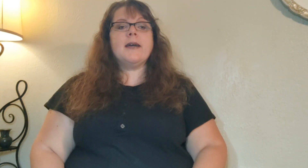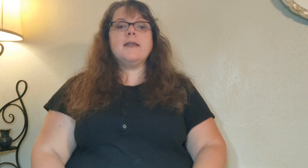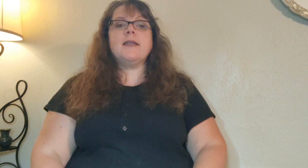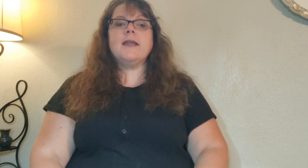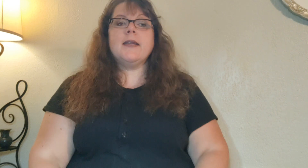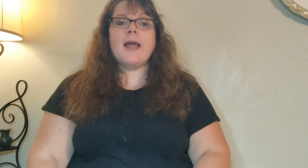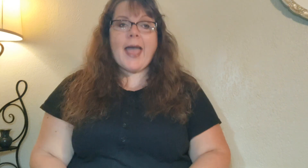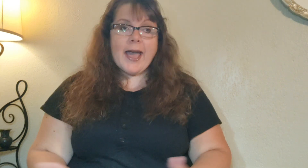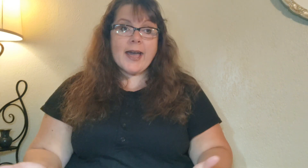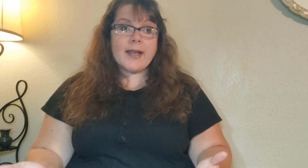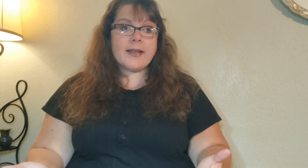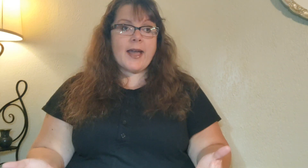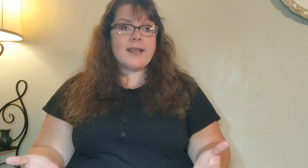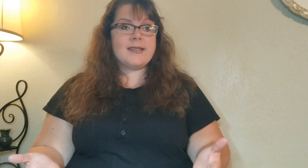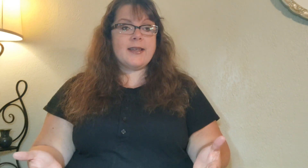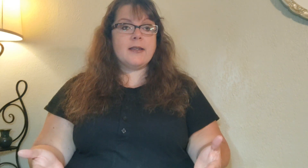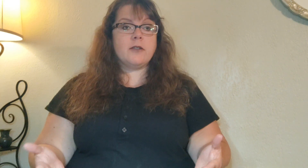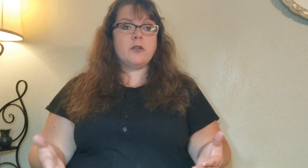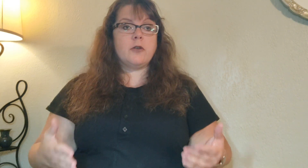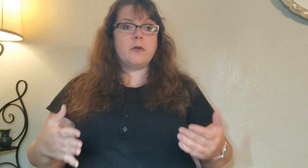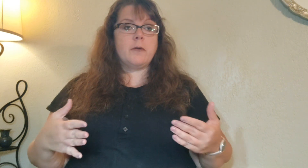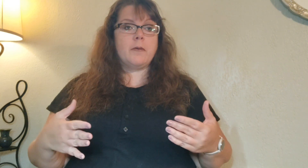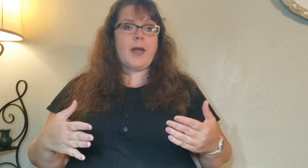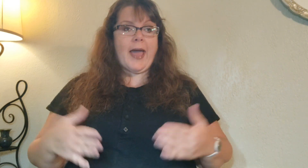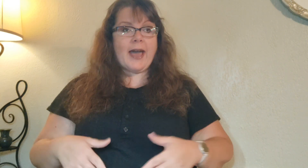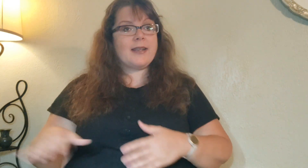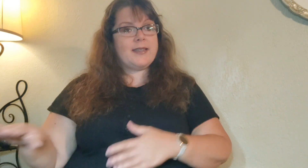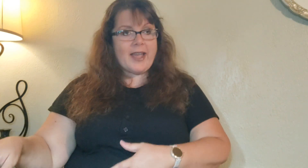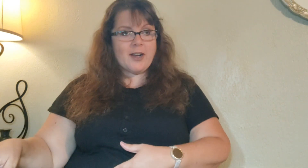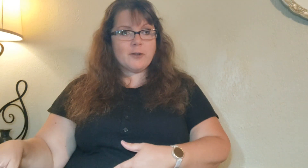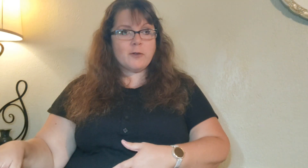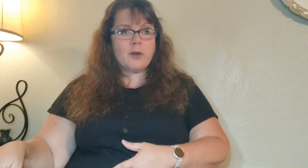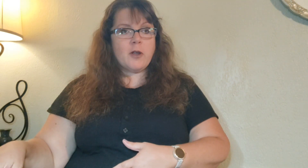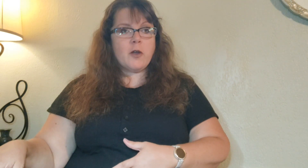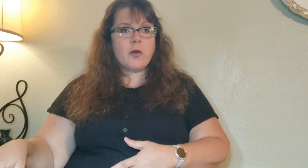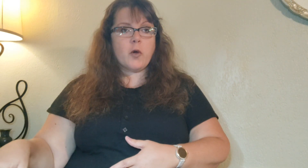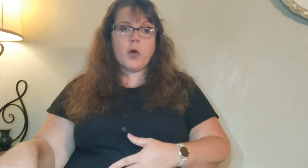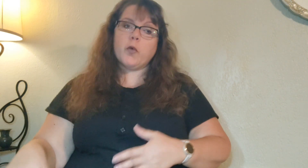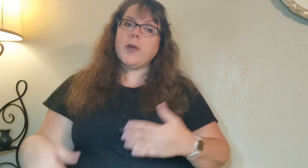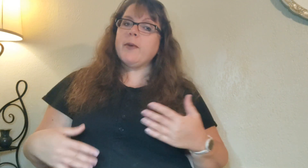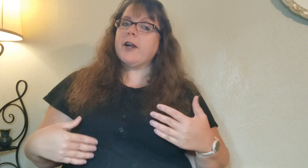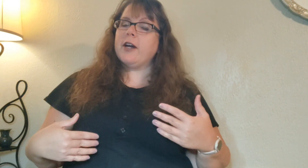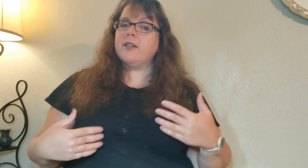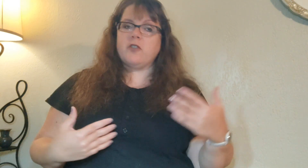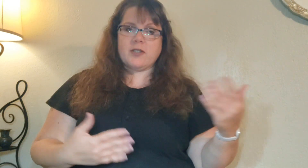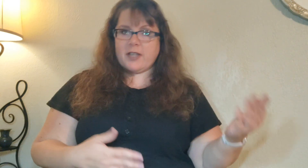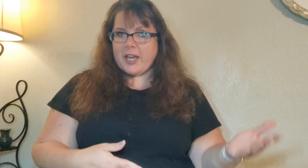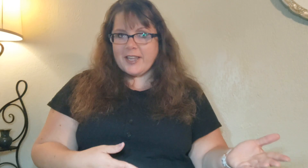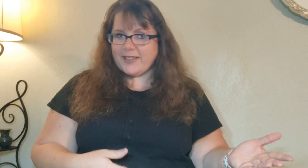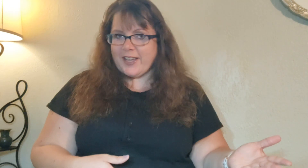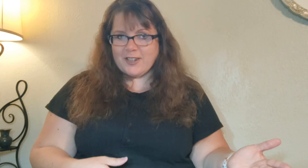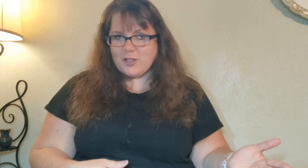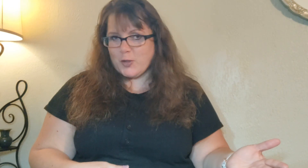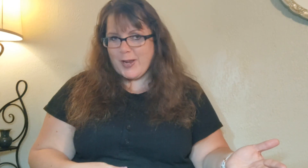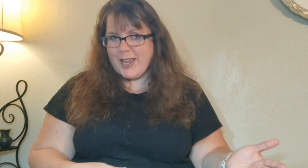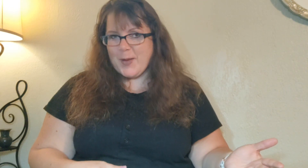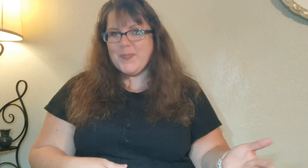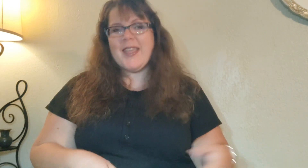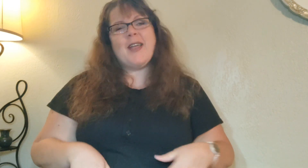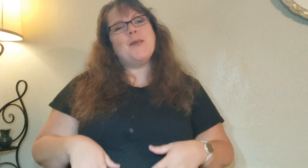And hack, as in to hack down, or we would call it just cutting down a tree.